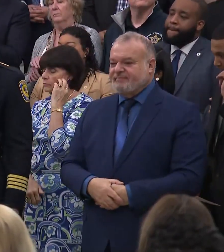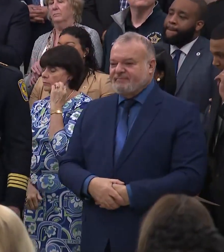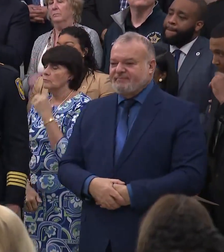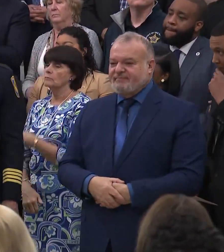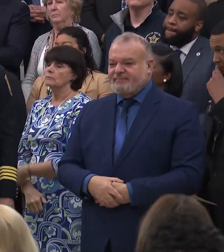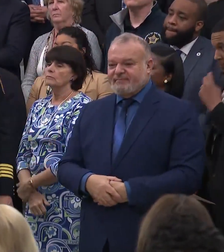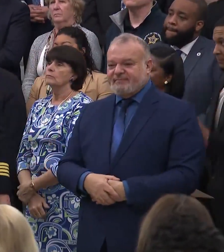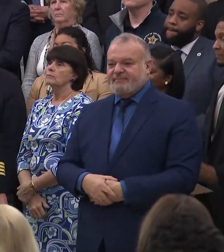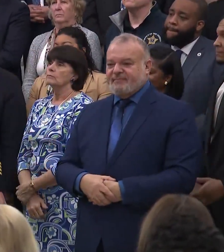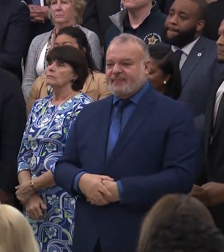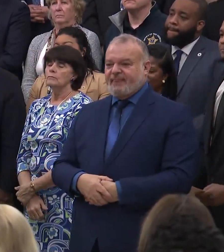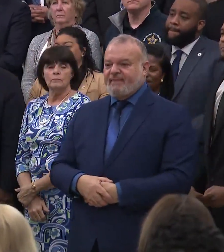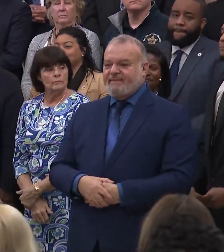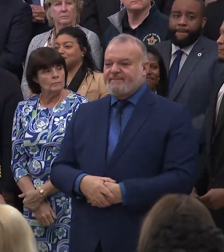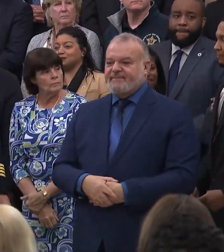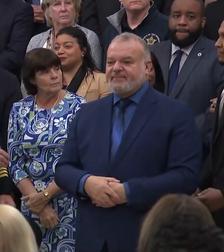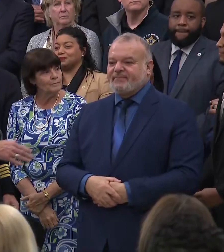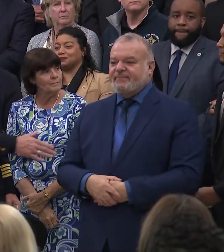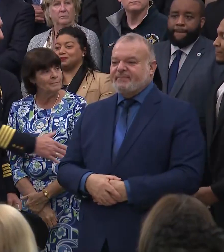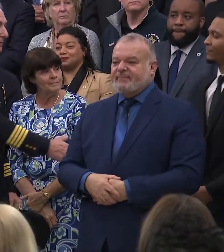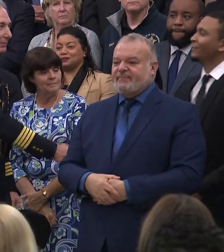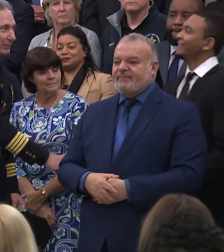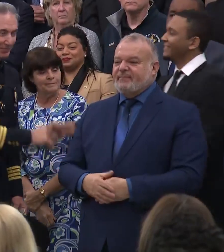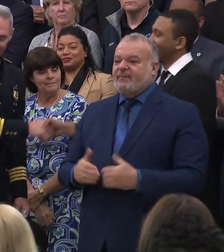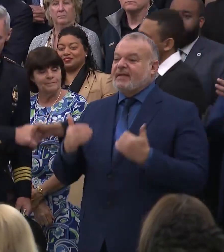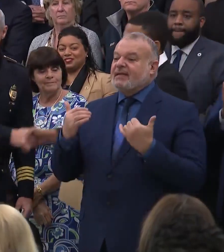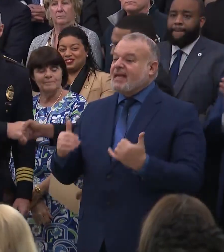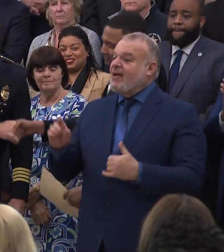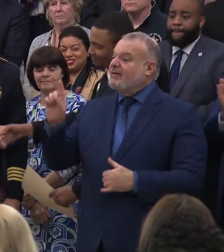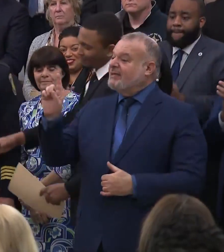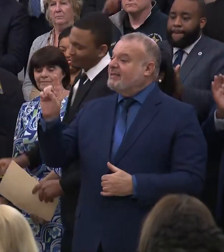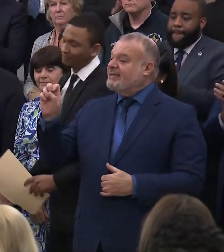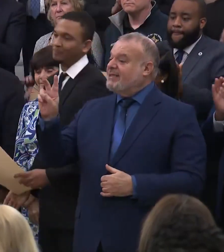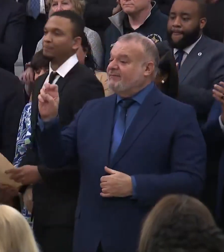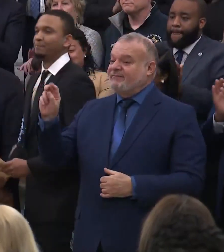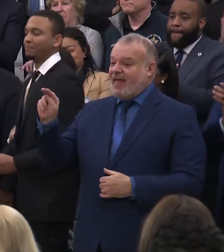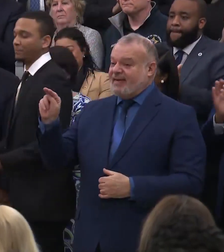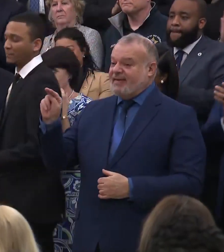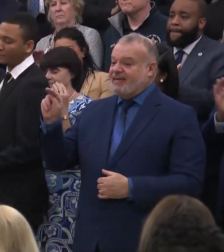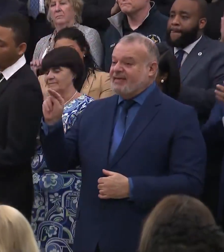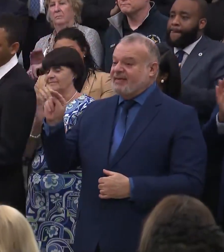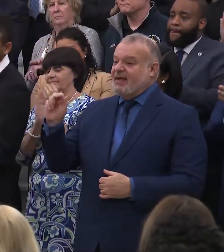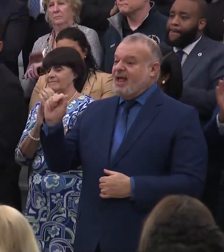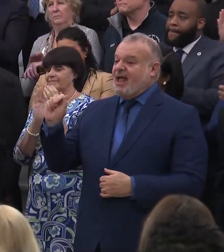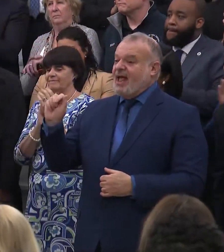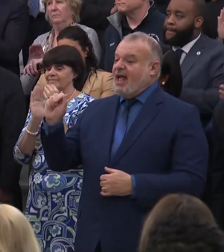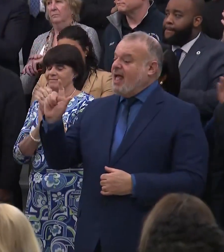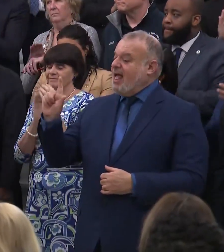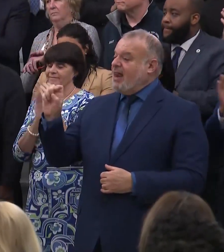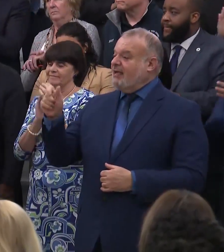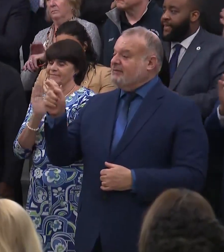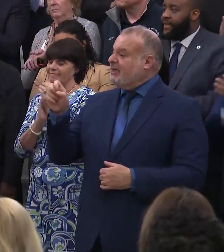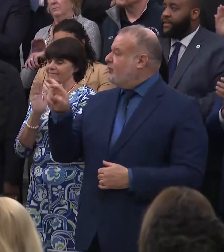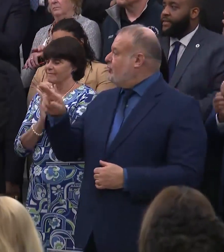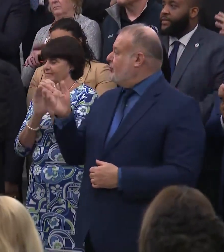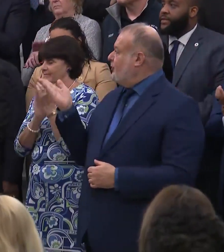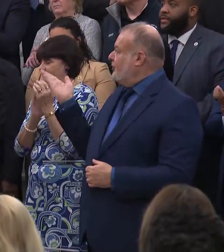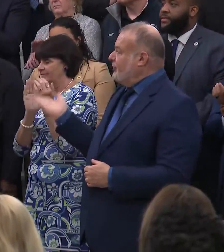Thank you. I'd like to ask Devin Alexander to come up, rolling leaf.